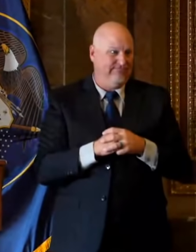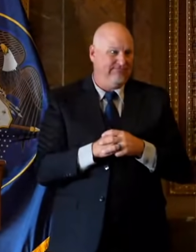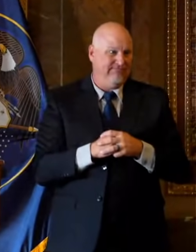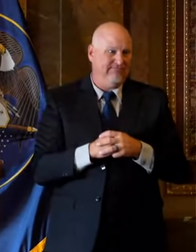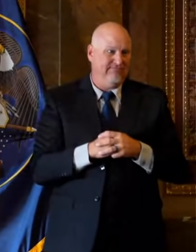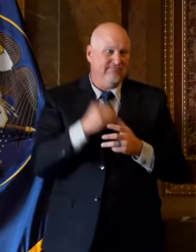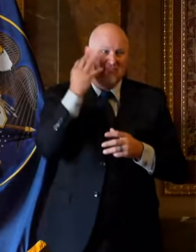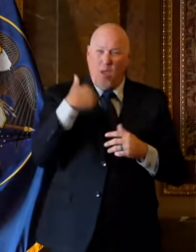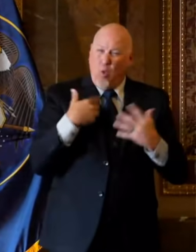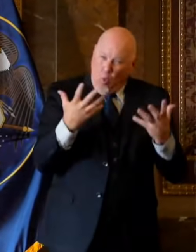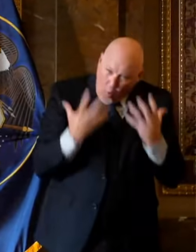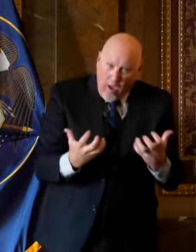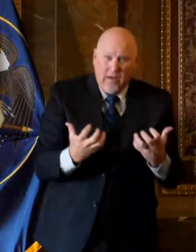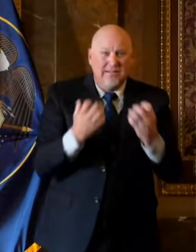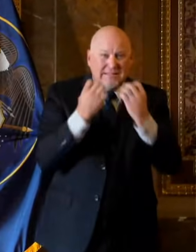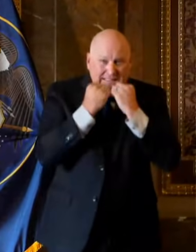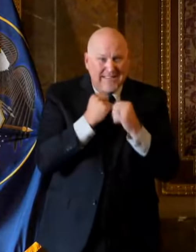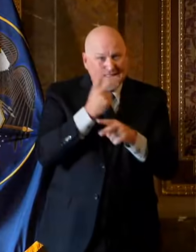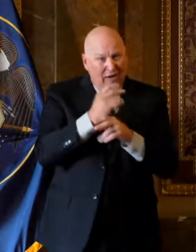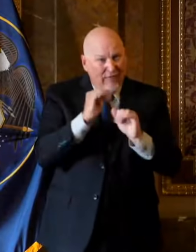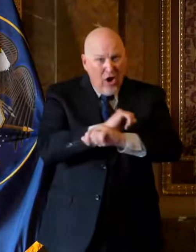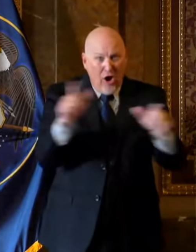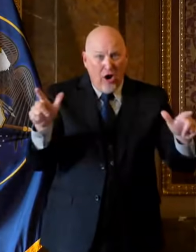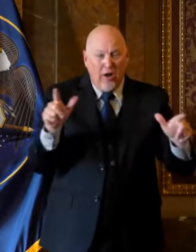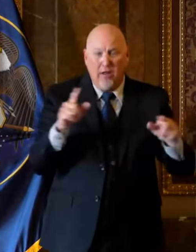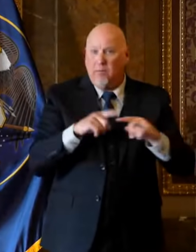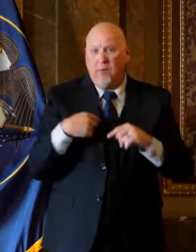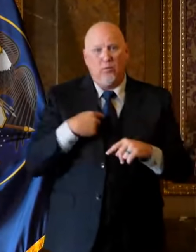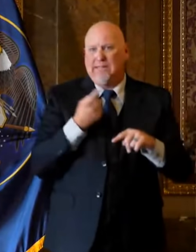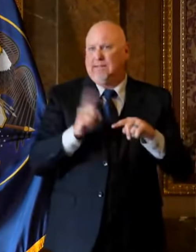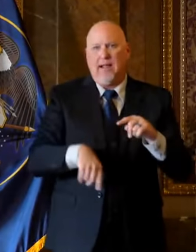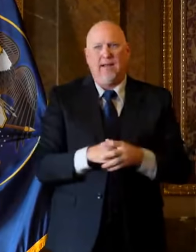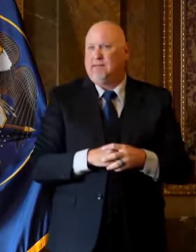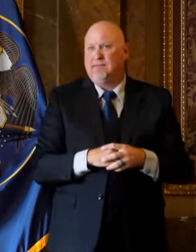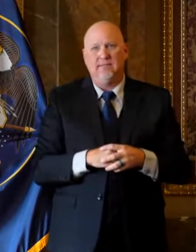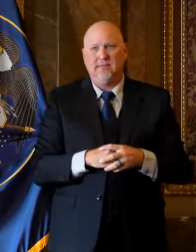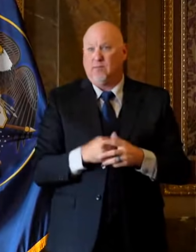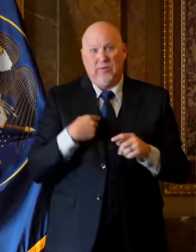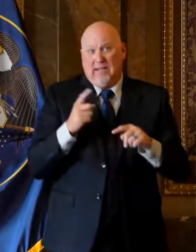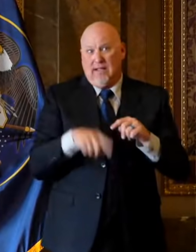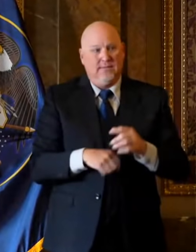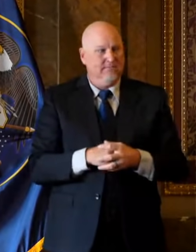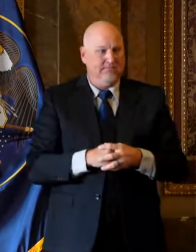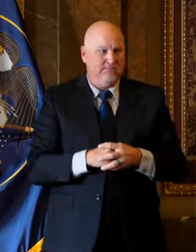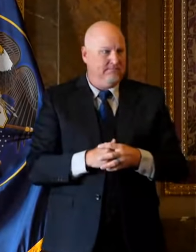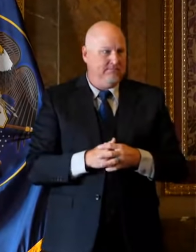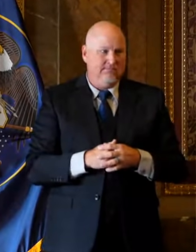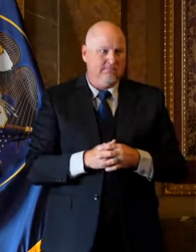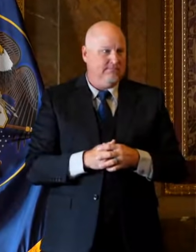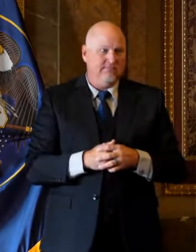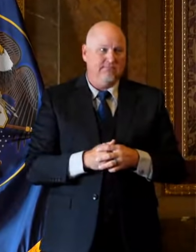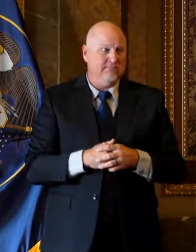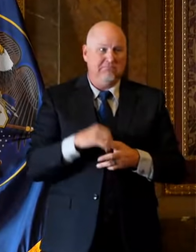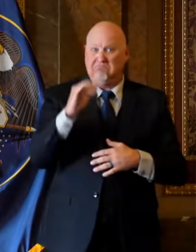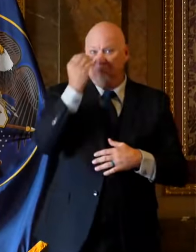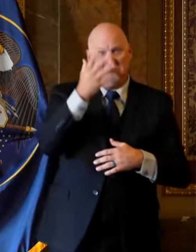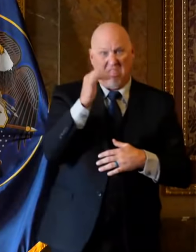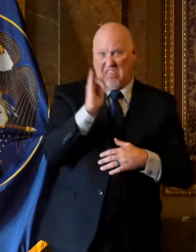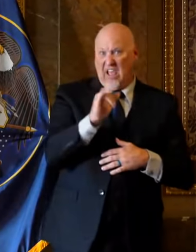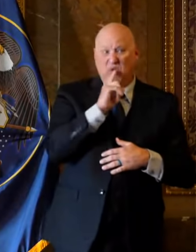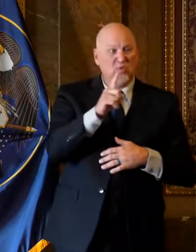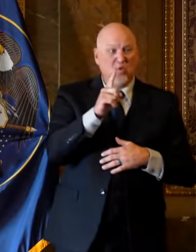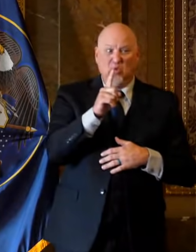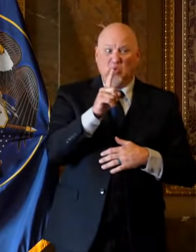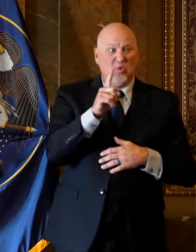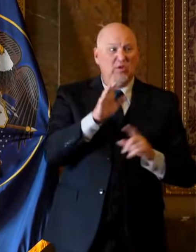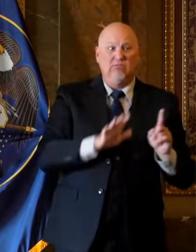this extra surge. I will tell you that, like the rest of the country, we have lost some really valuable